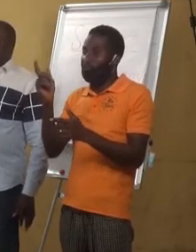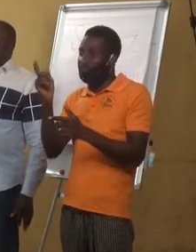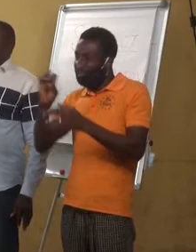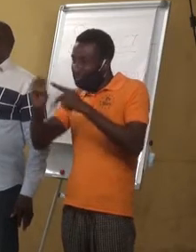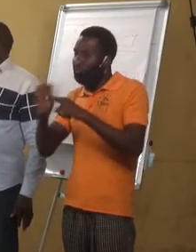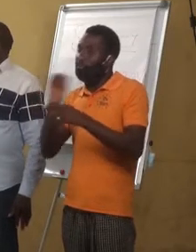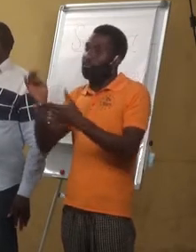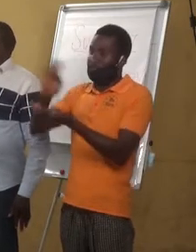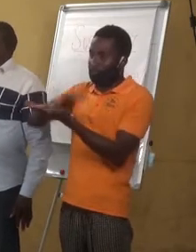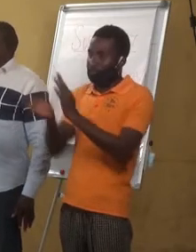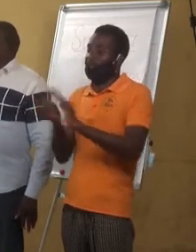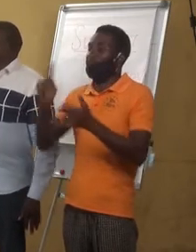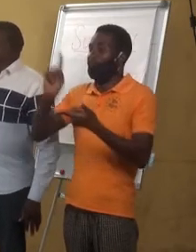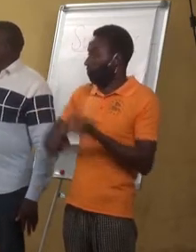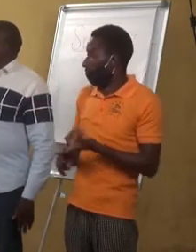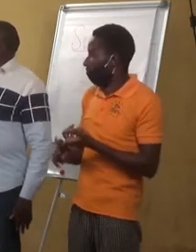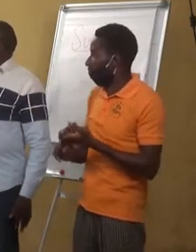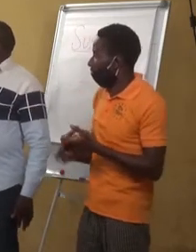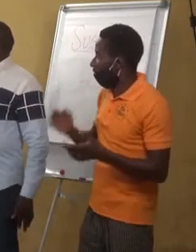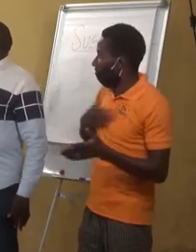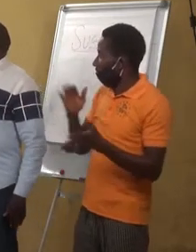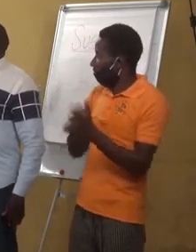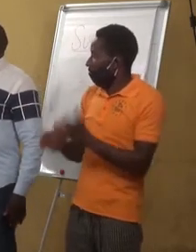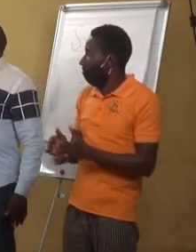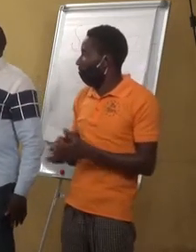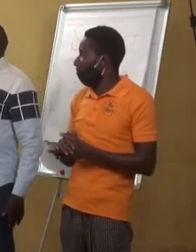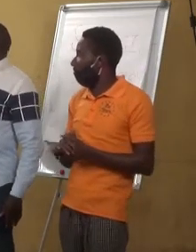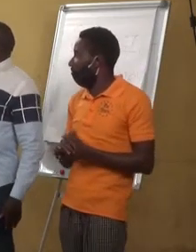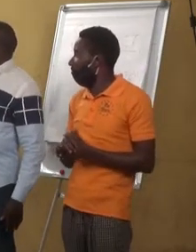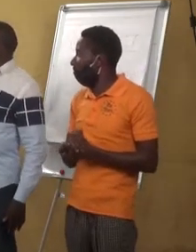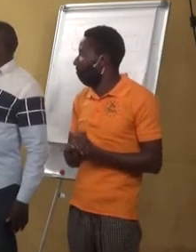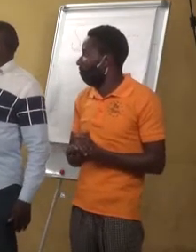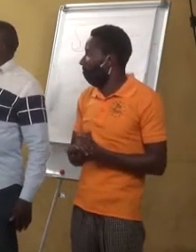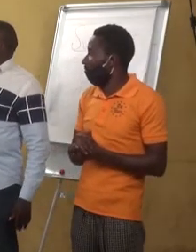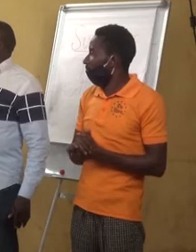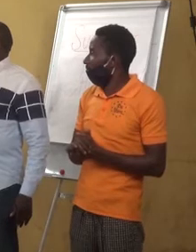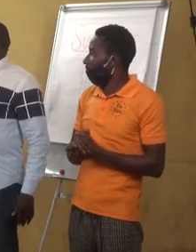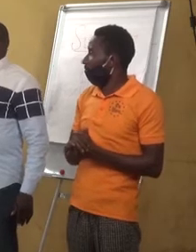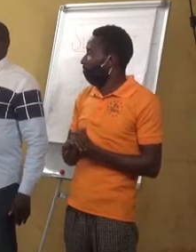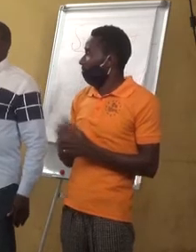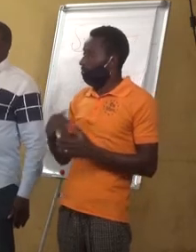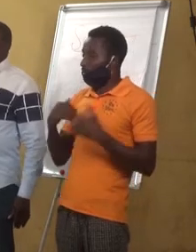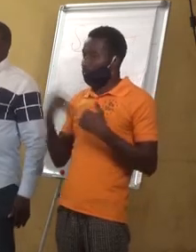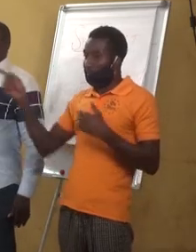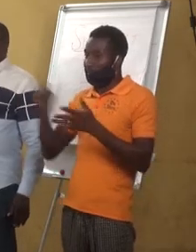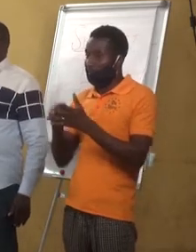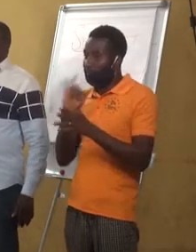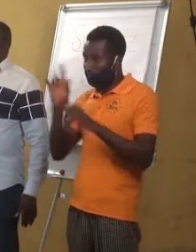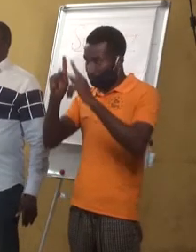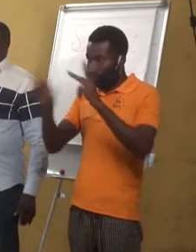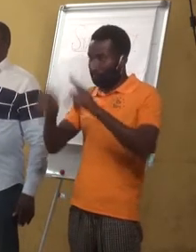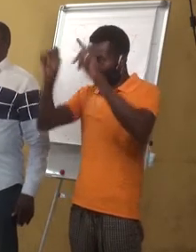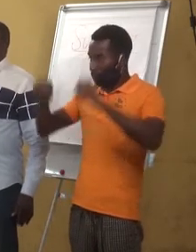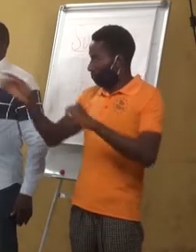physico-chemical properties. However, my student, having known all this, you now know that we have a periodic table, one of the most important